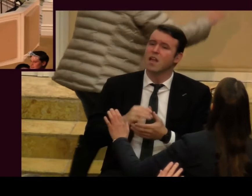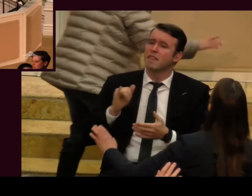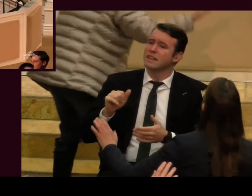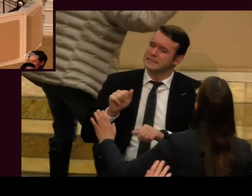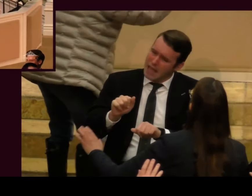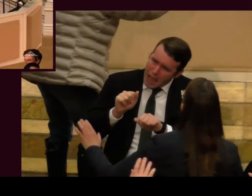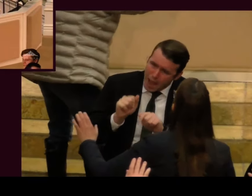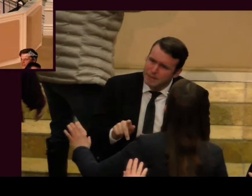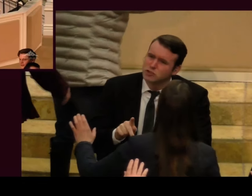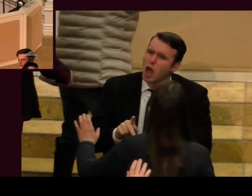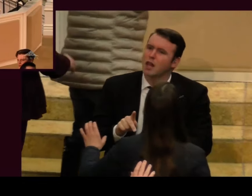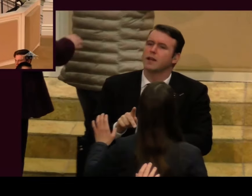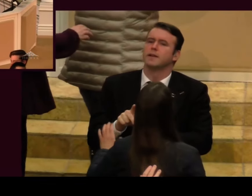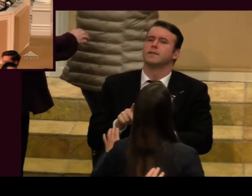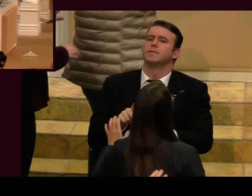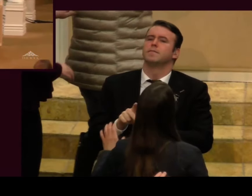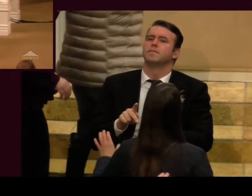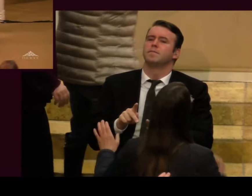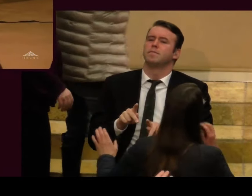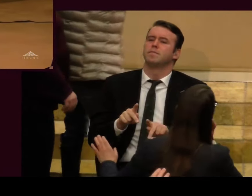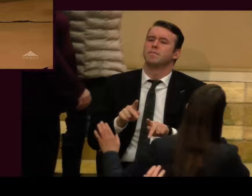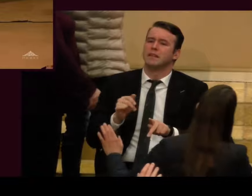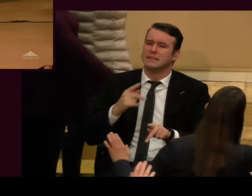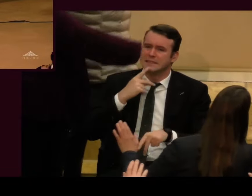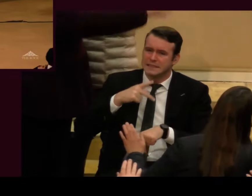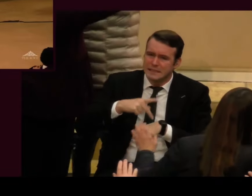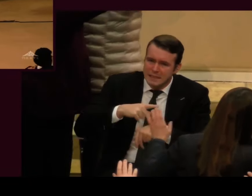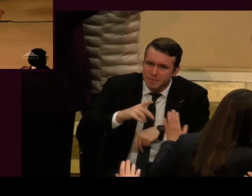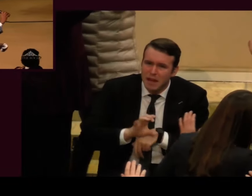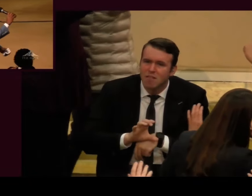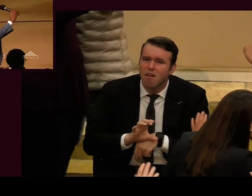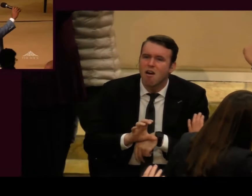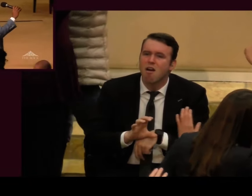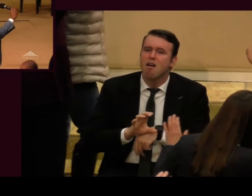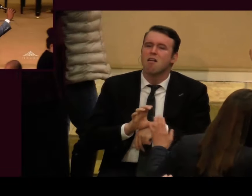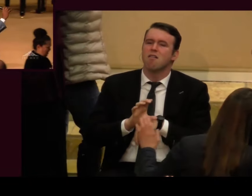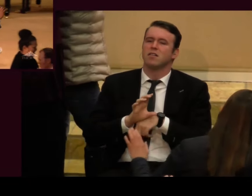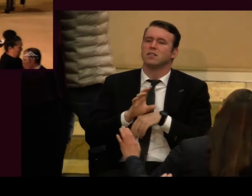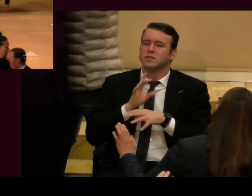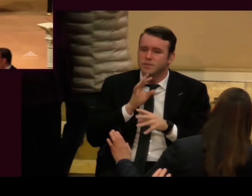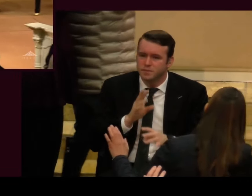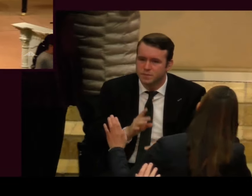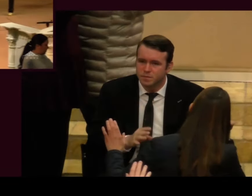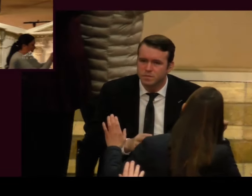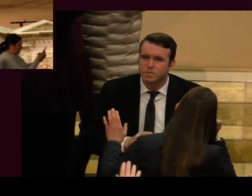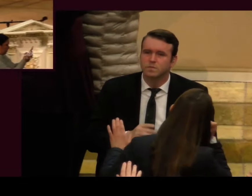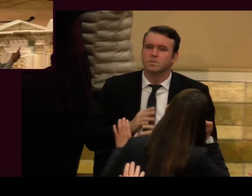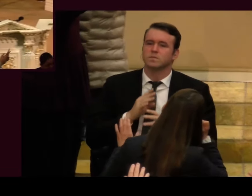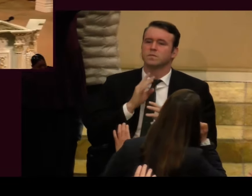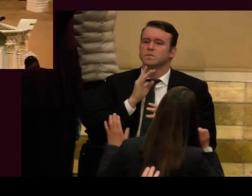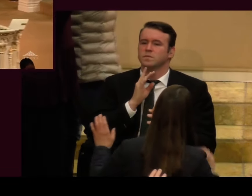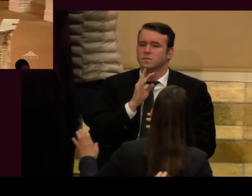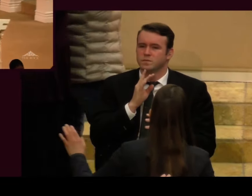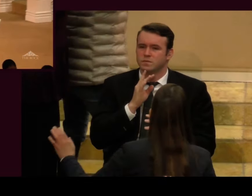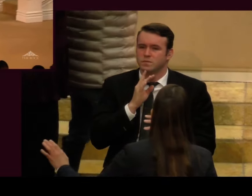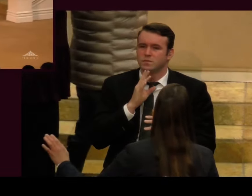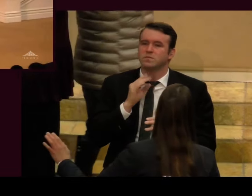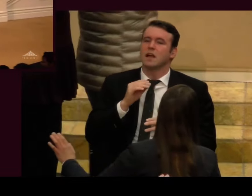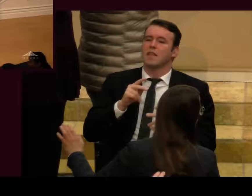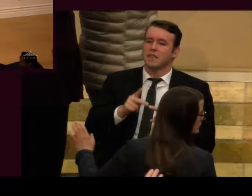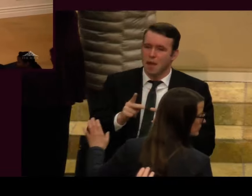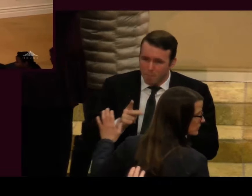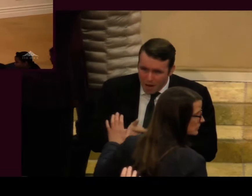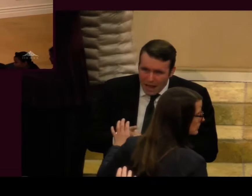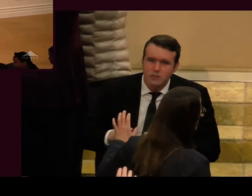Come on, this is apostolic. Come on, this is Pentecost. And